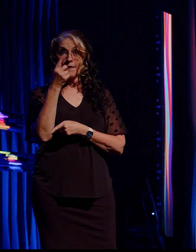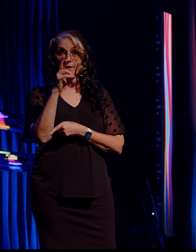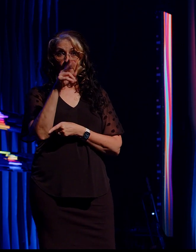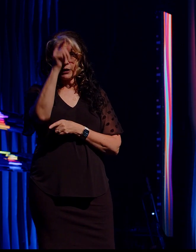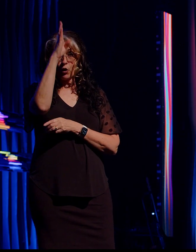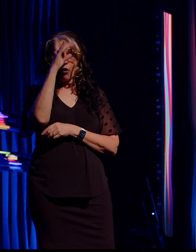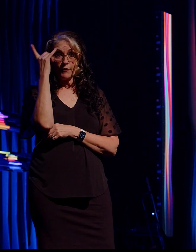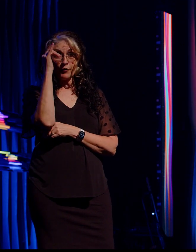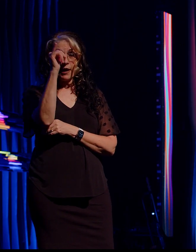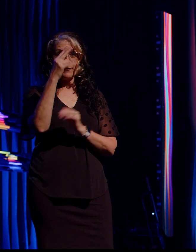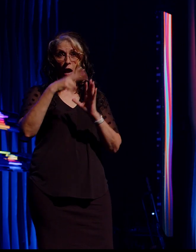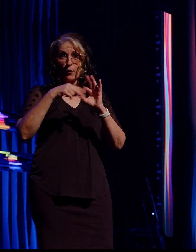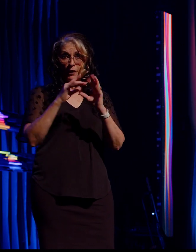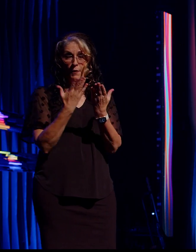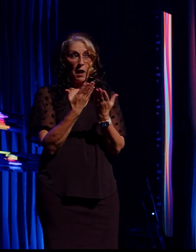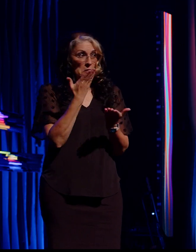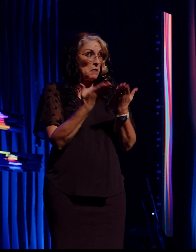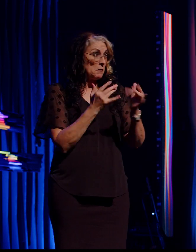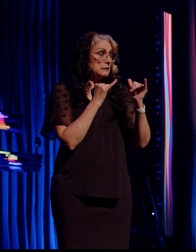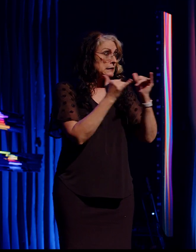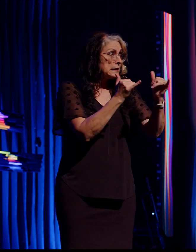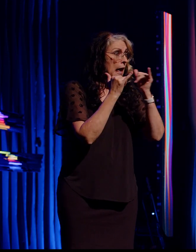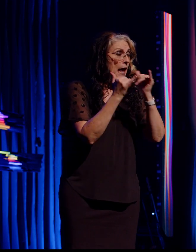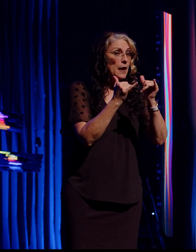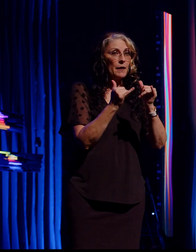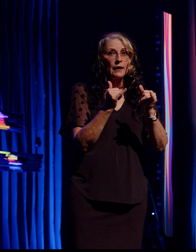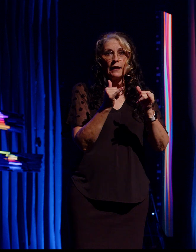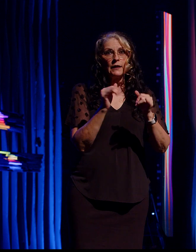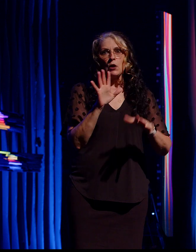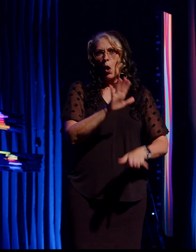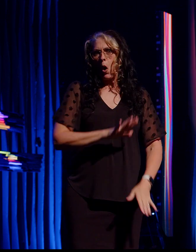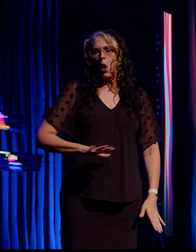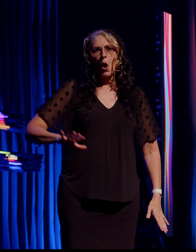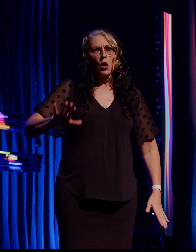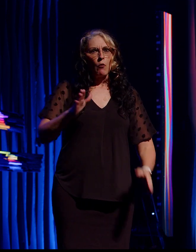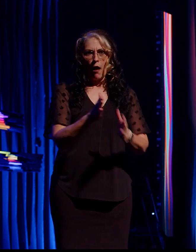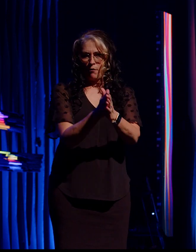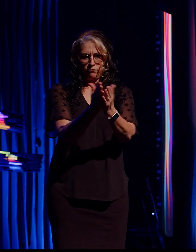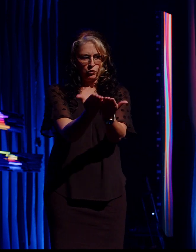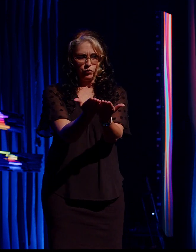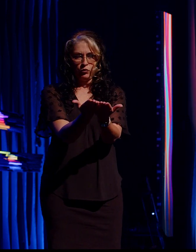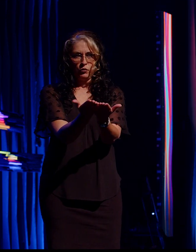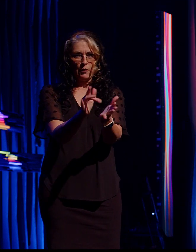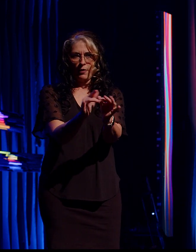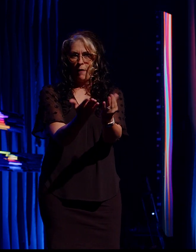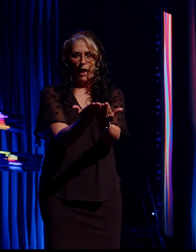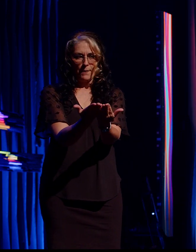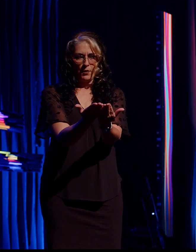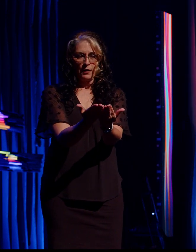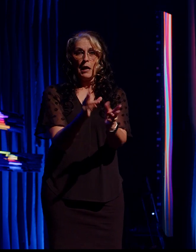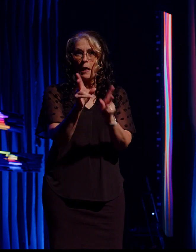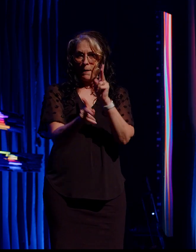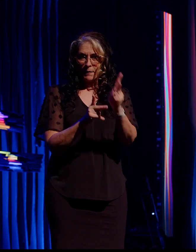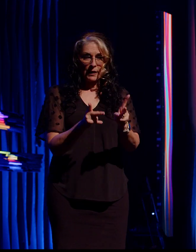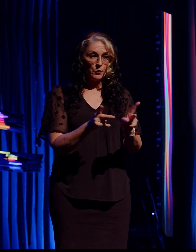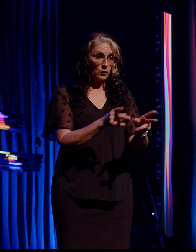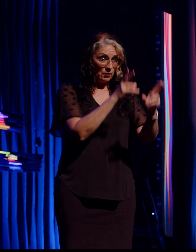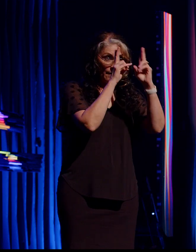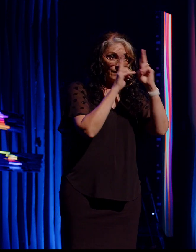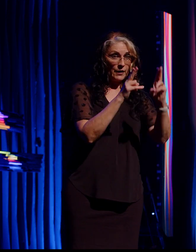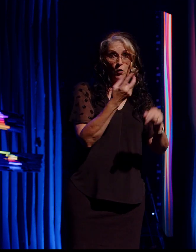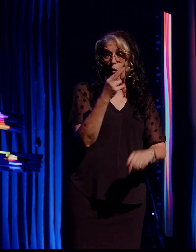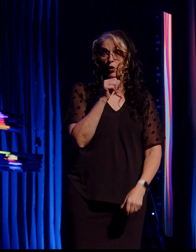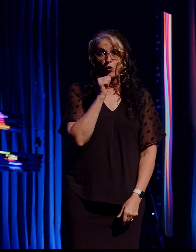forever, when I read Scripture, I don't know if it's been the same for you, it's all over Scripture, fearing God. People who did fear God, people who did not fear